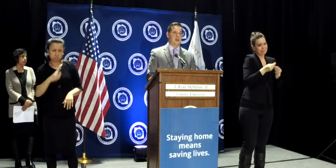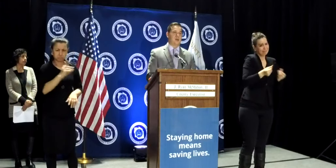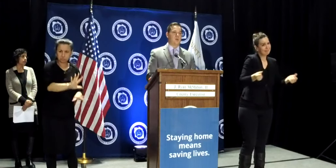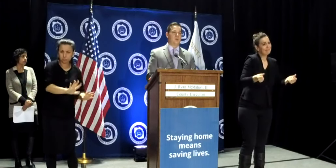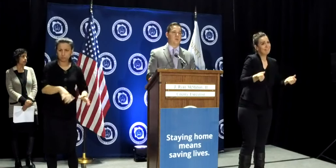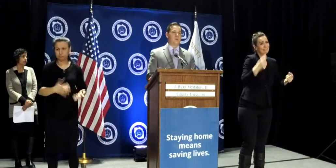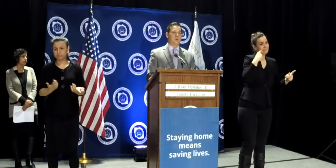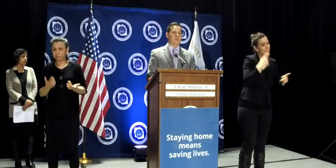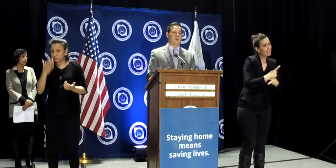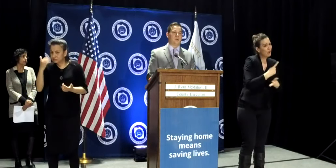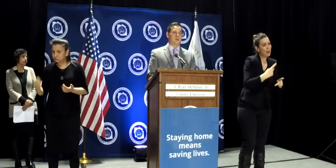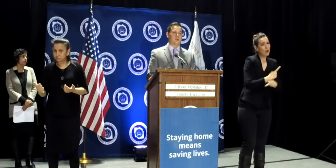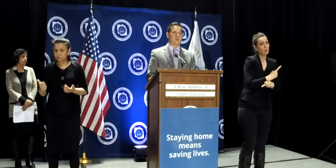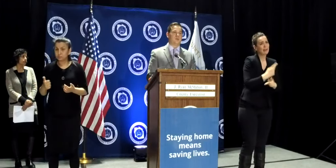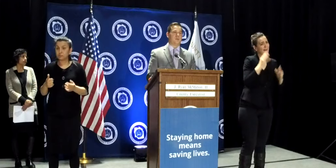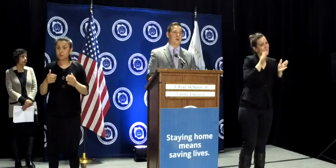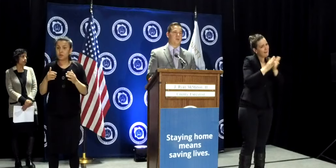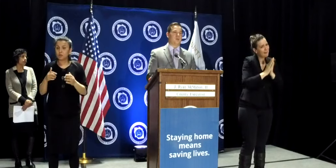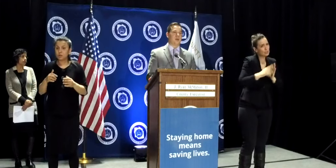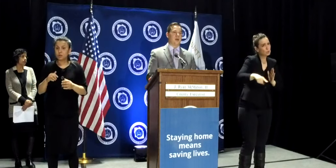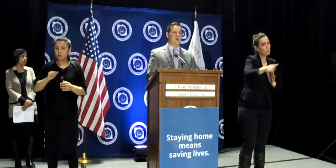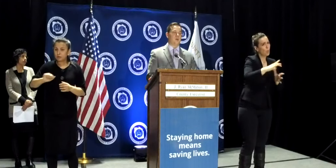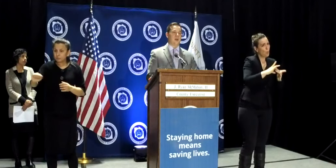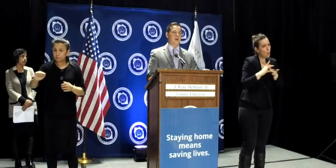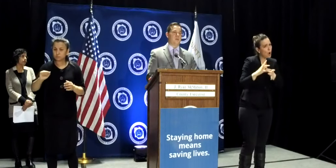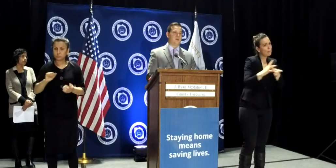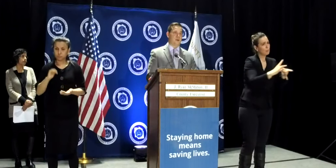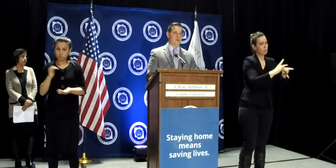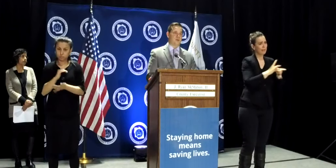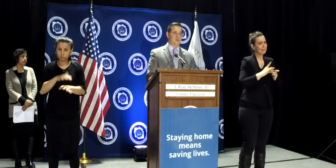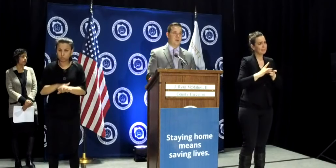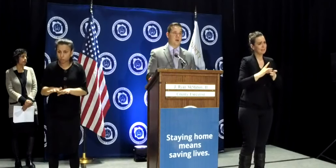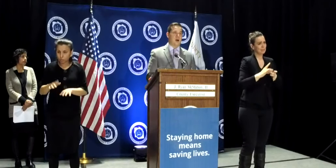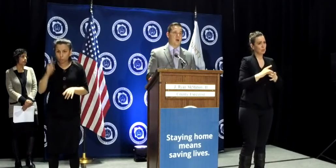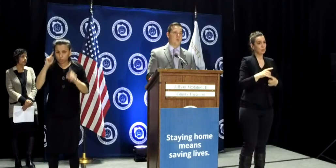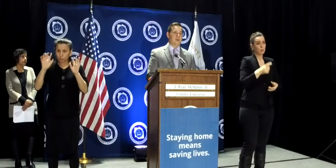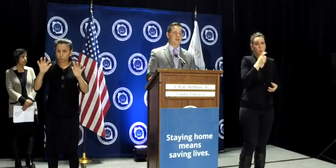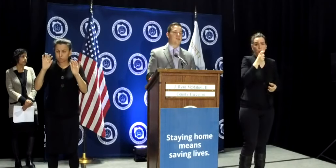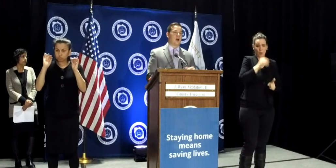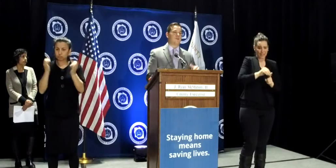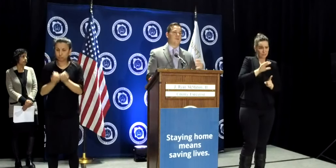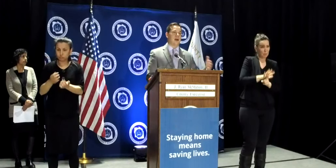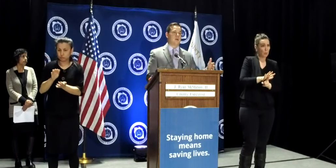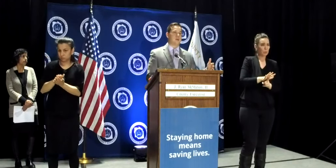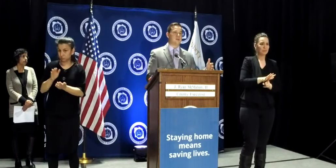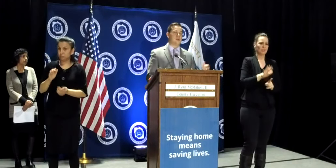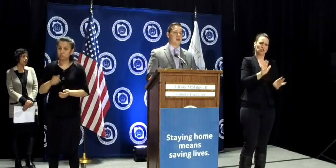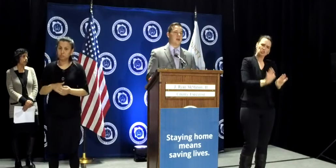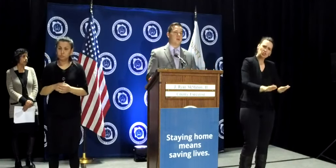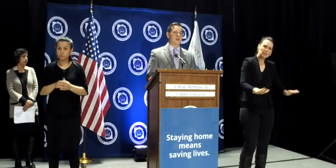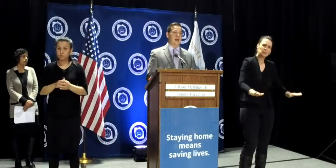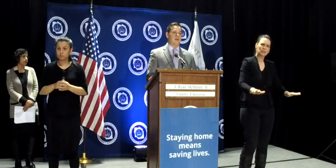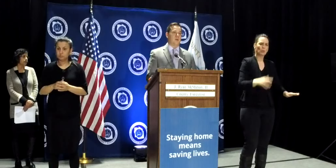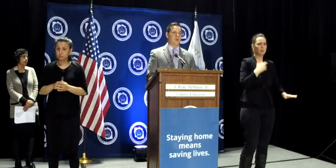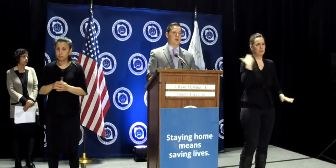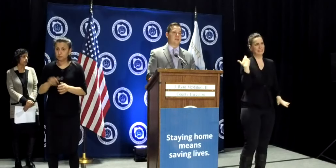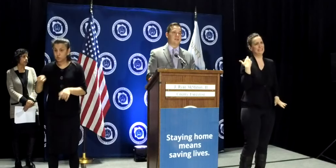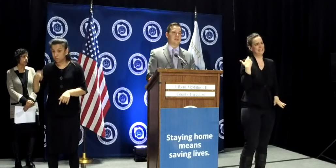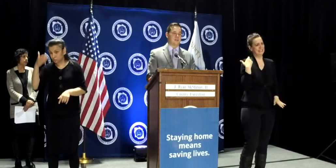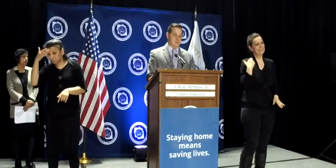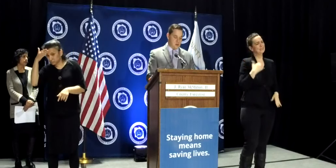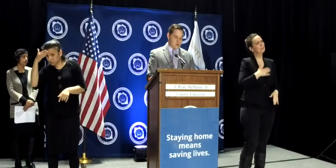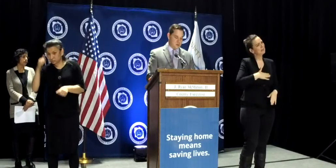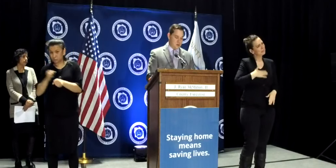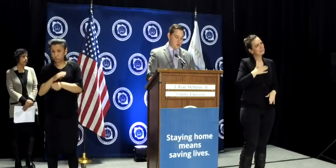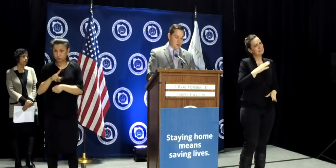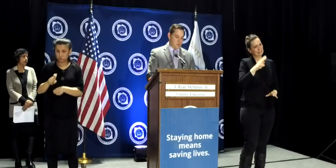health and who you're putting your children in front of and who they might be in front of. We need to starve the virus, and we need all parents to